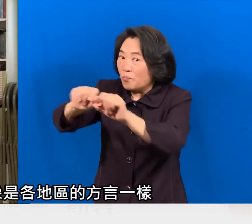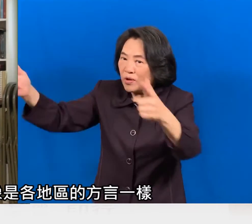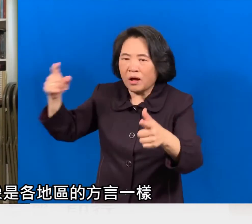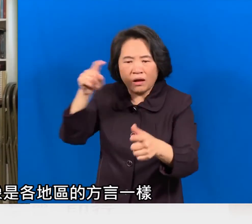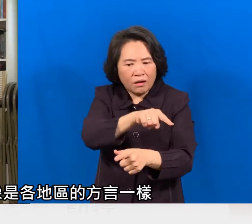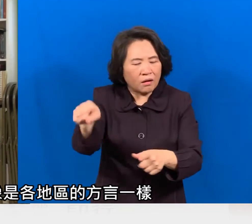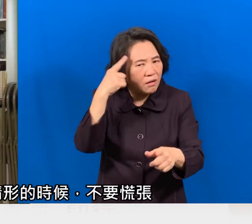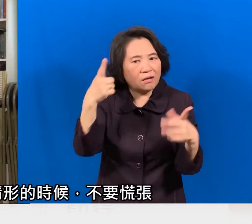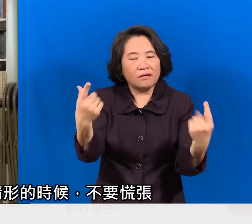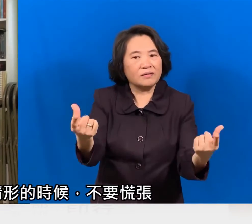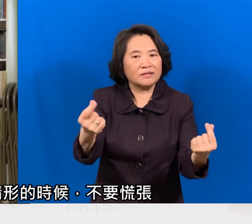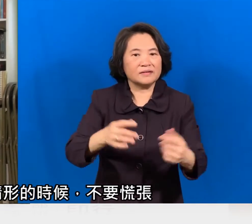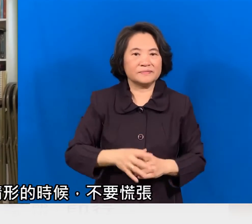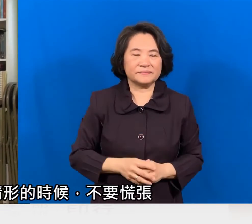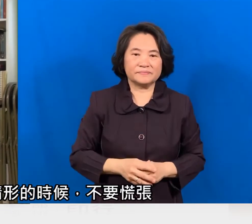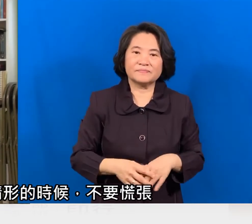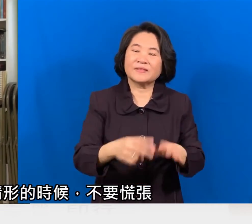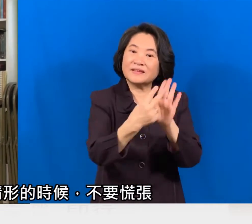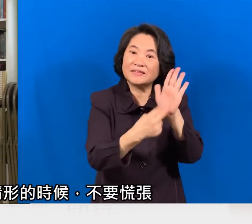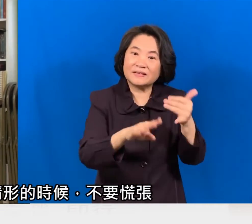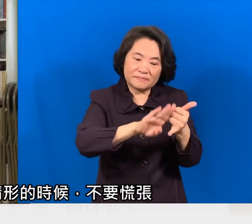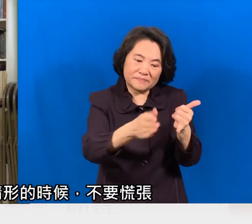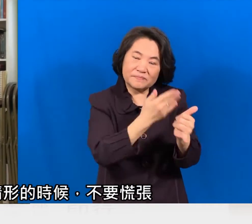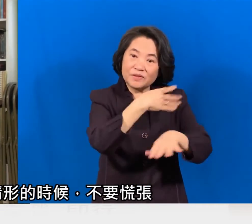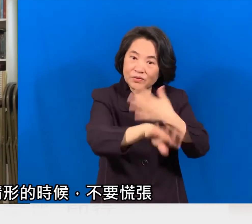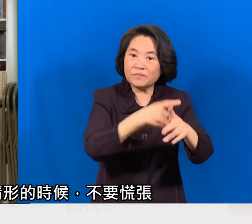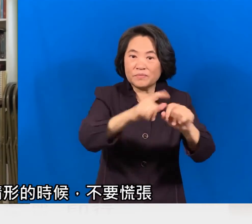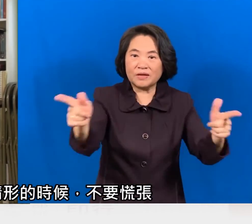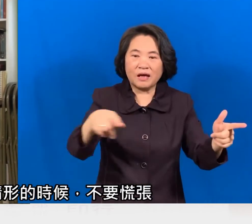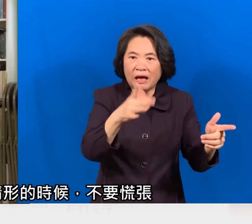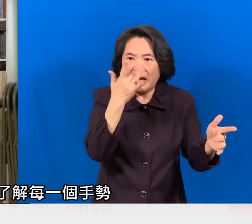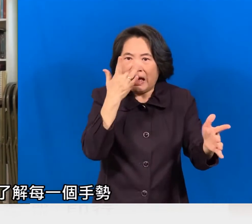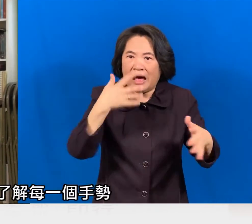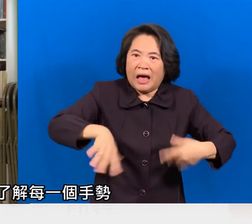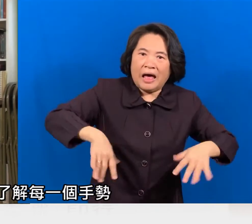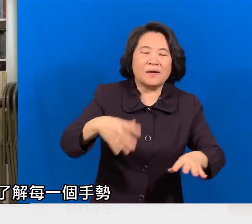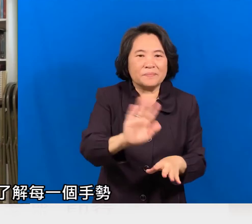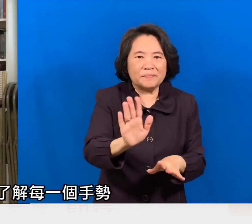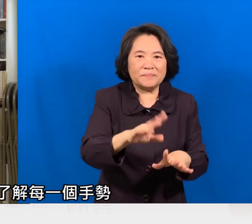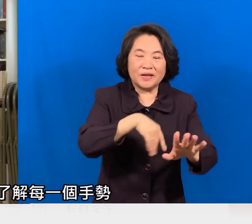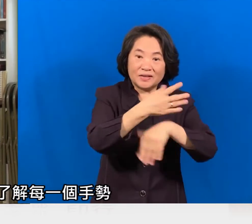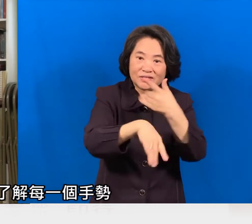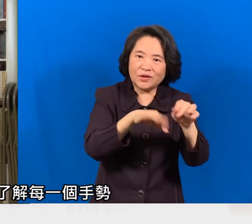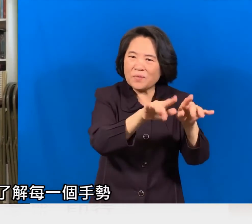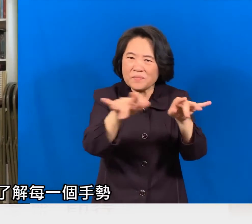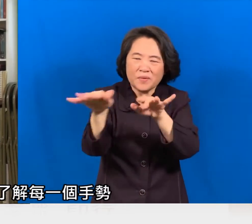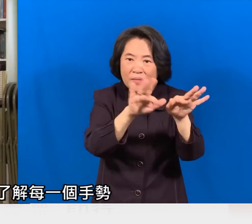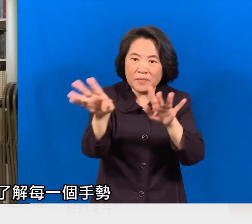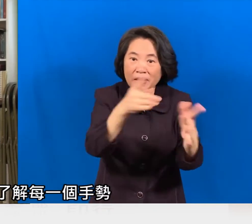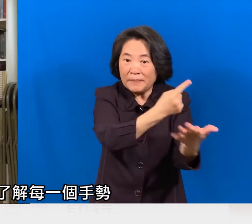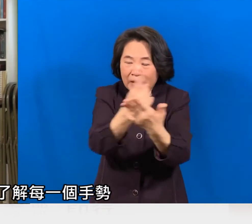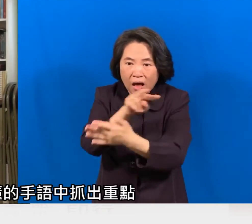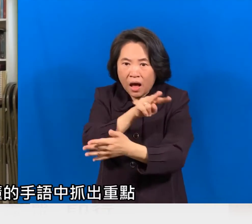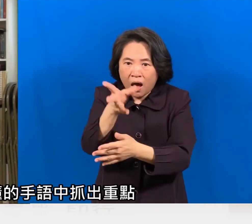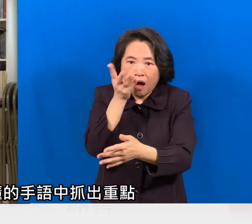different dialects. Whenever you run into such situations, don't get excited. You don't have to be able to understand every